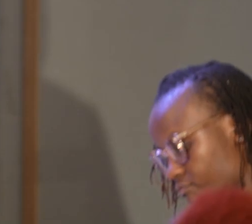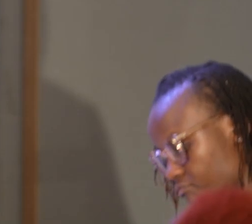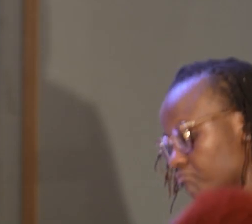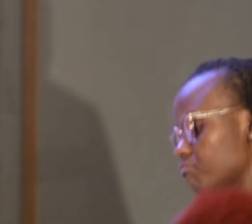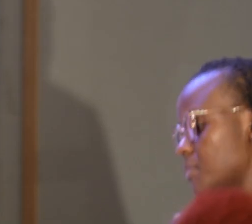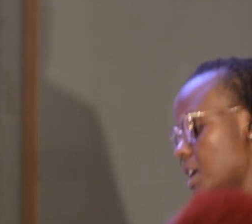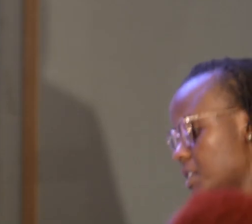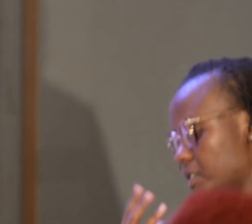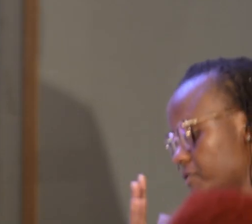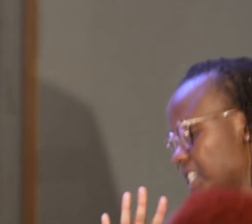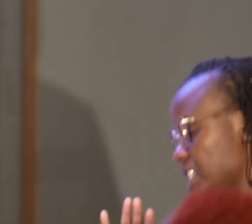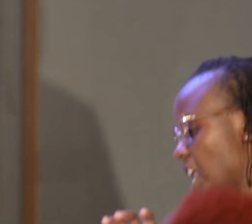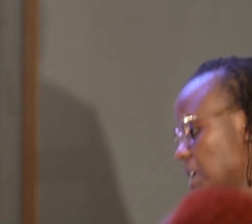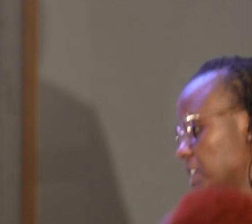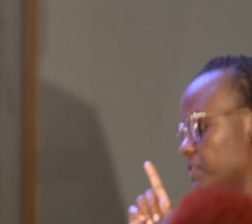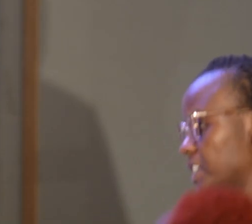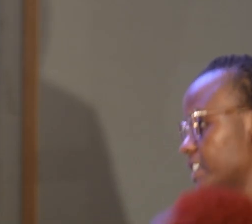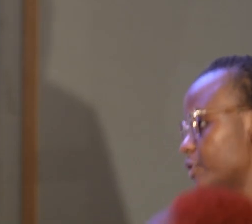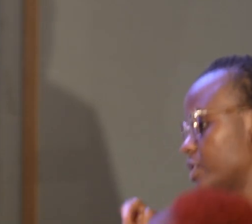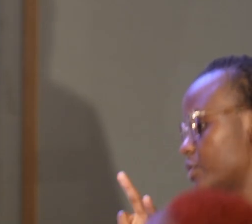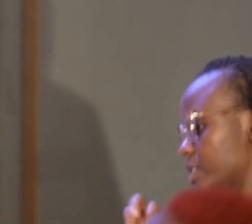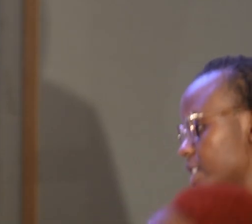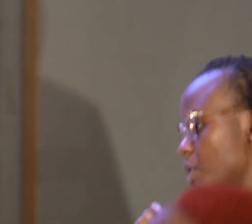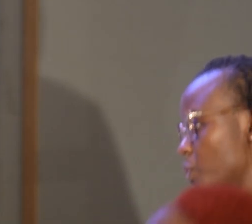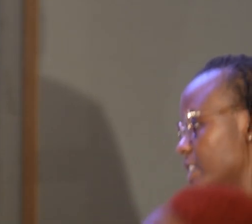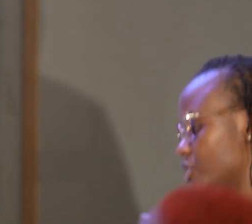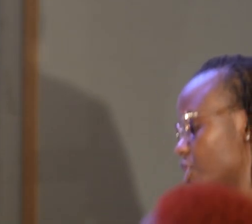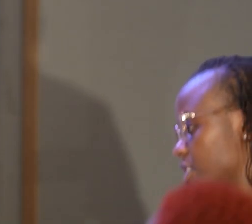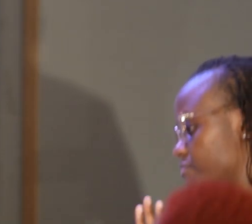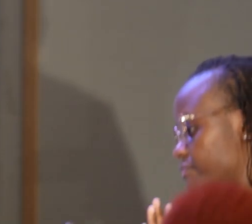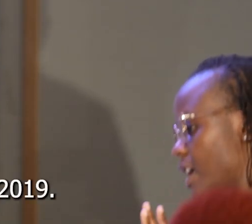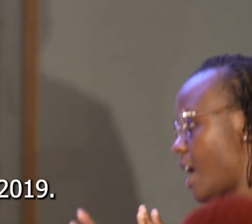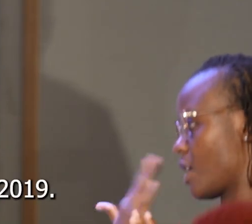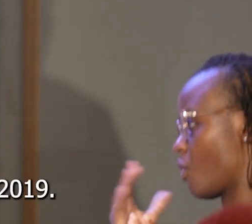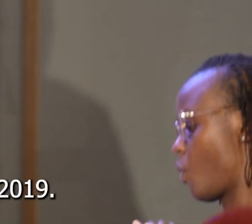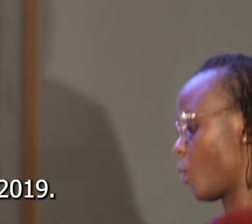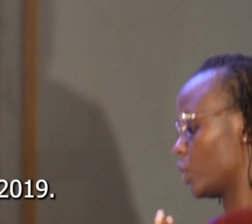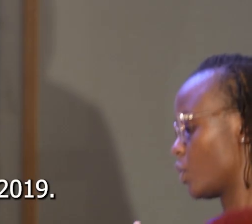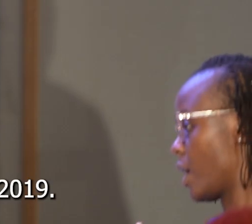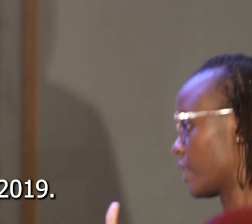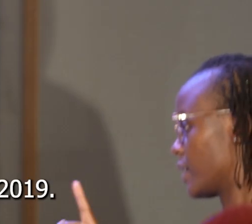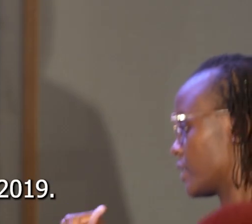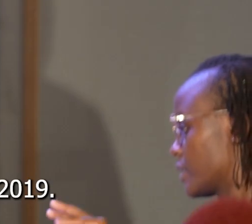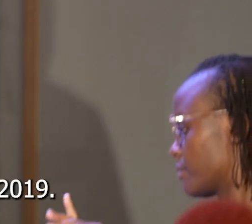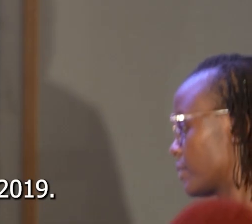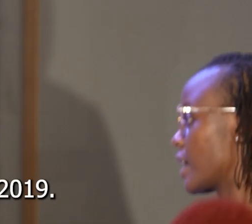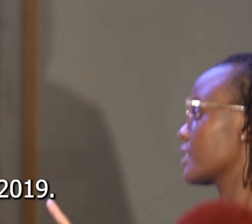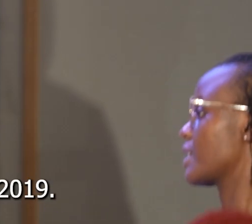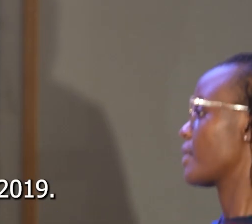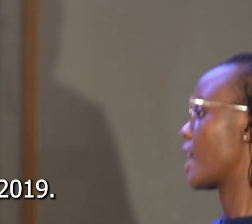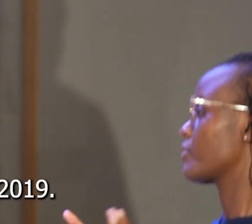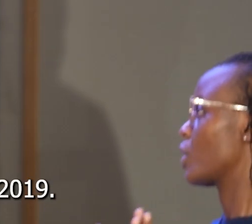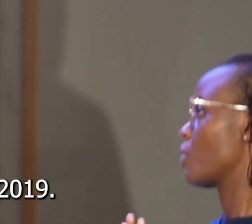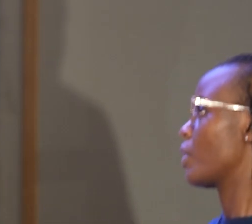in 2020, which repealed an older law. In Zambia, they have adopted a law or enacted a